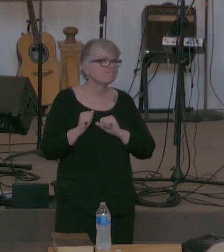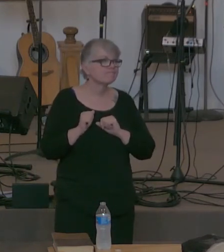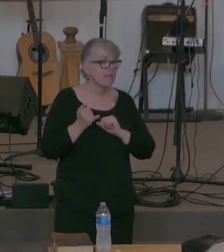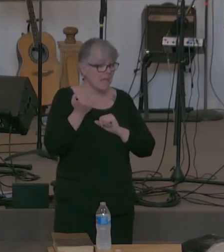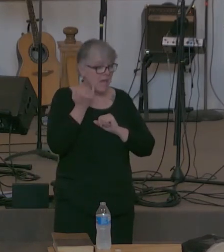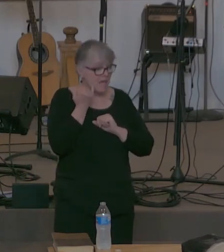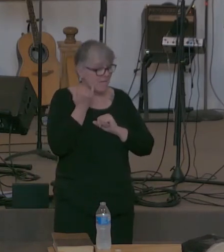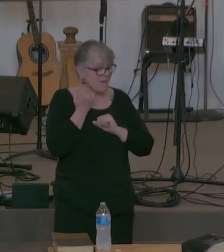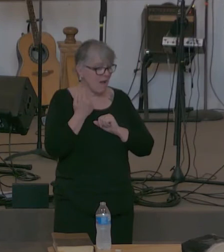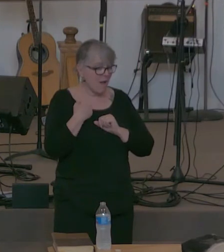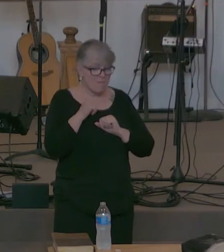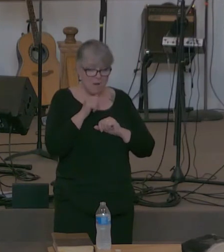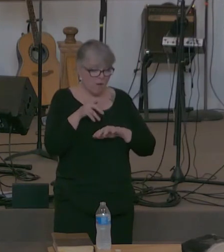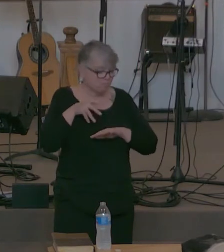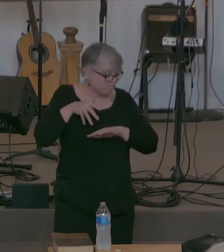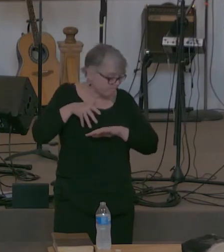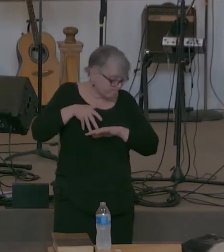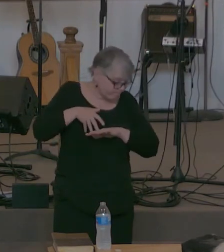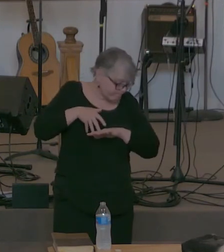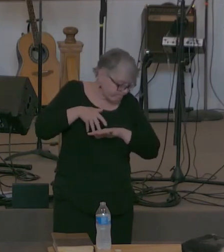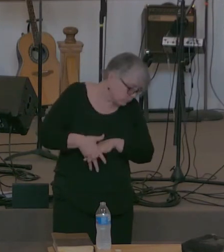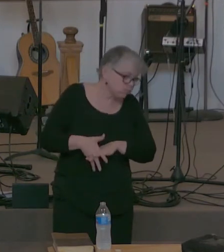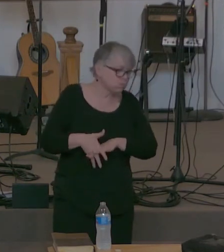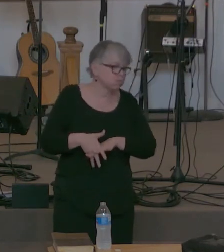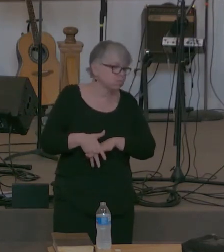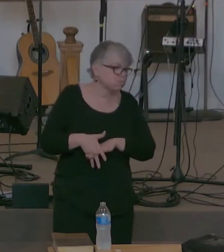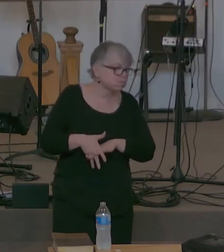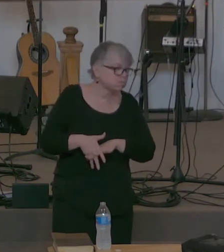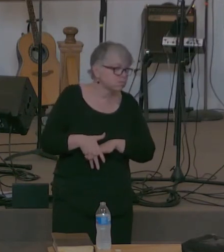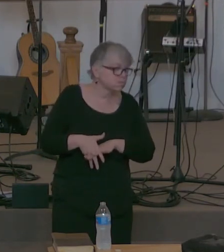if I'm not rooted and grounded and planted